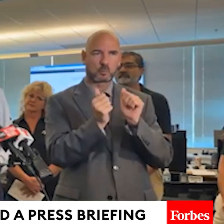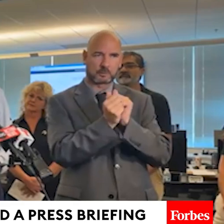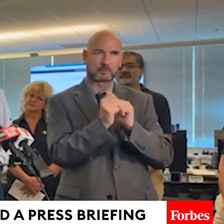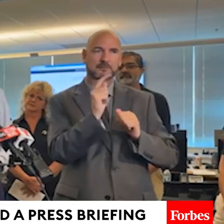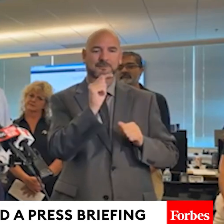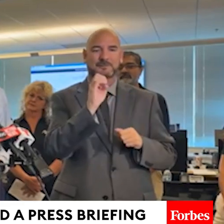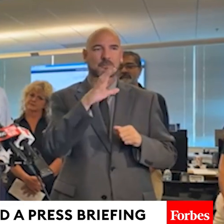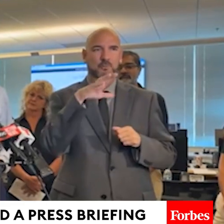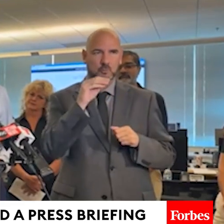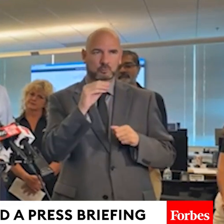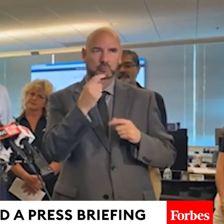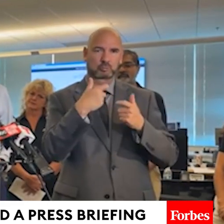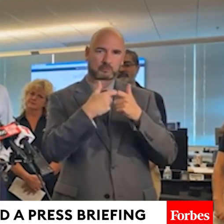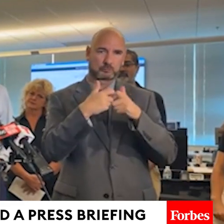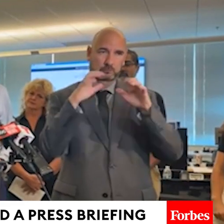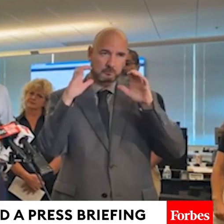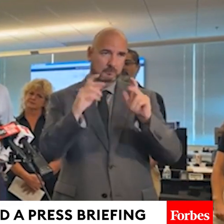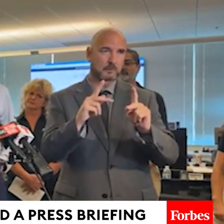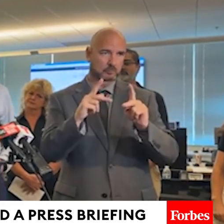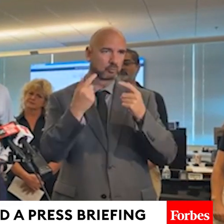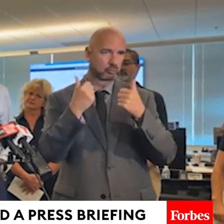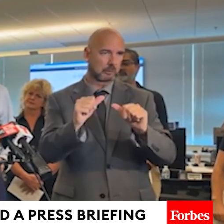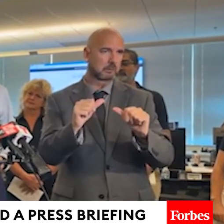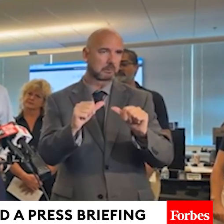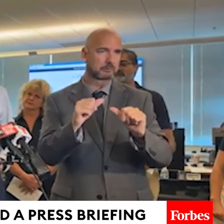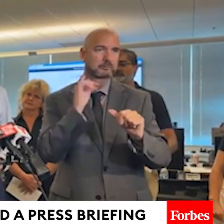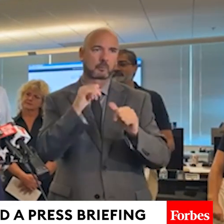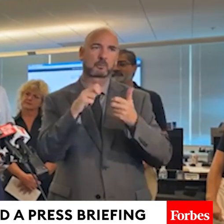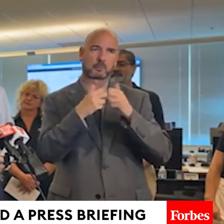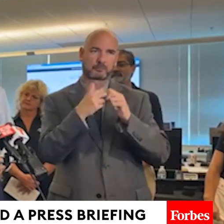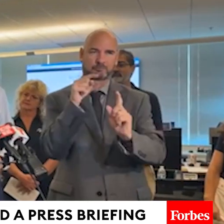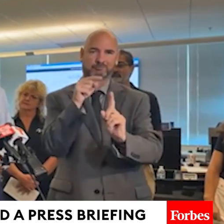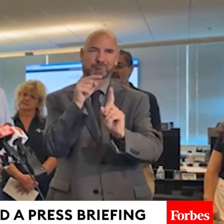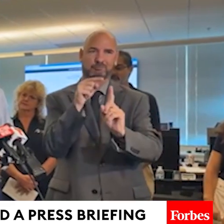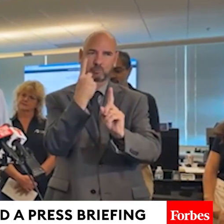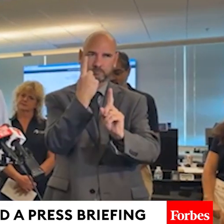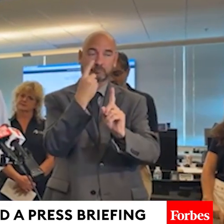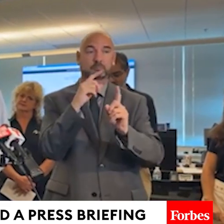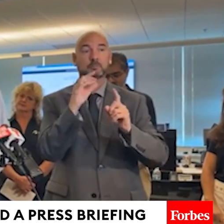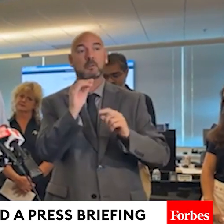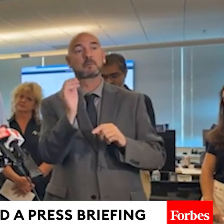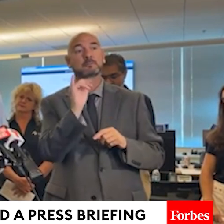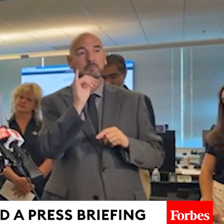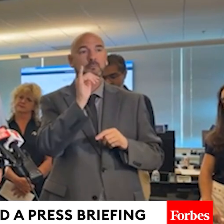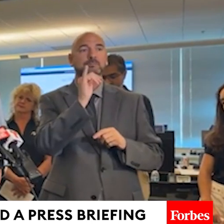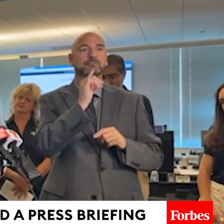the electricity back up. So that is an issue. But with the